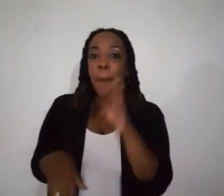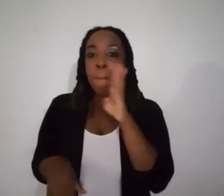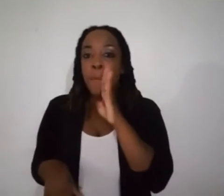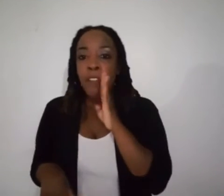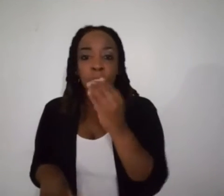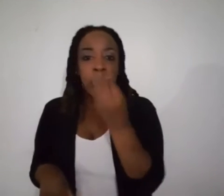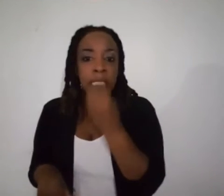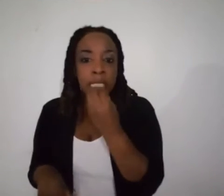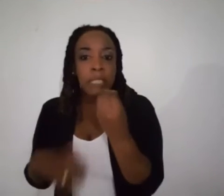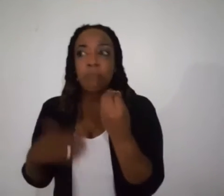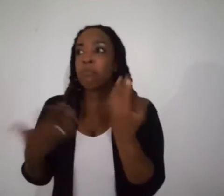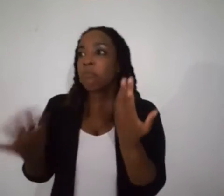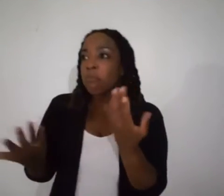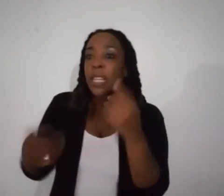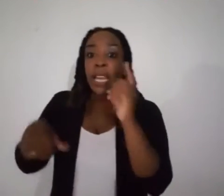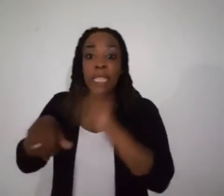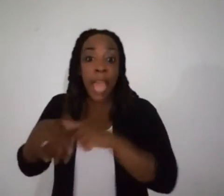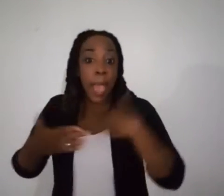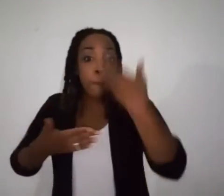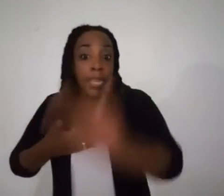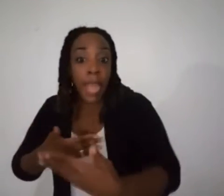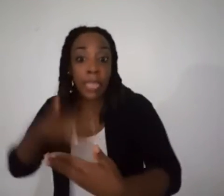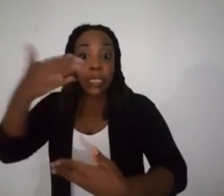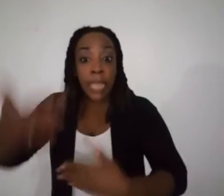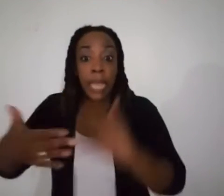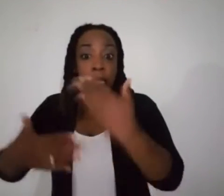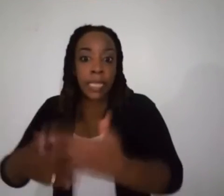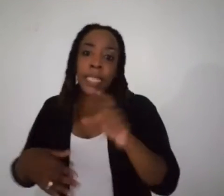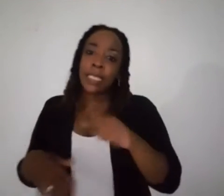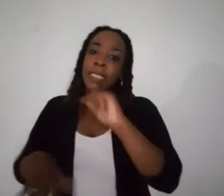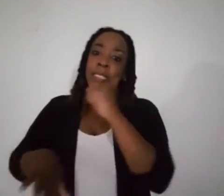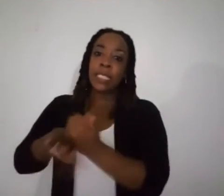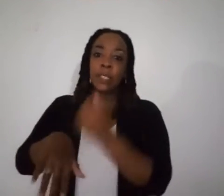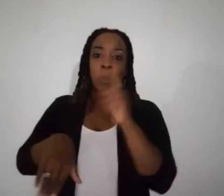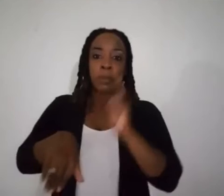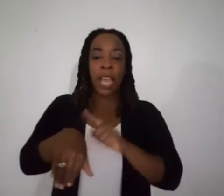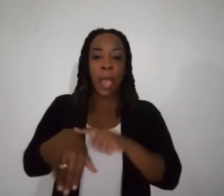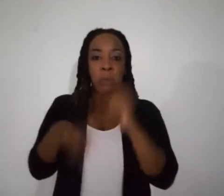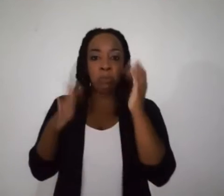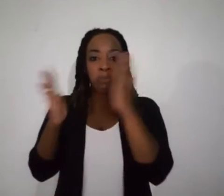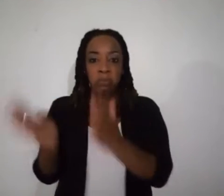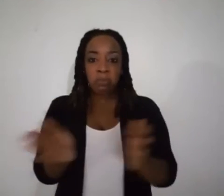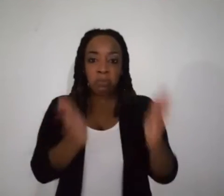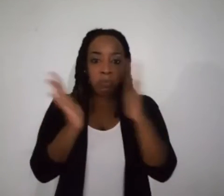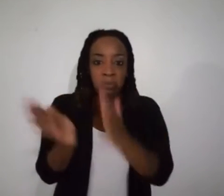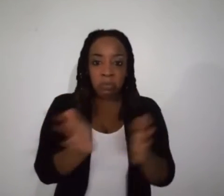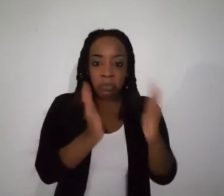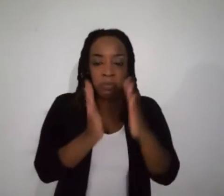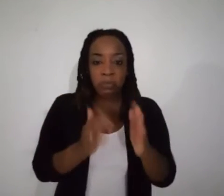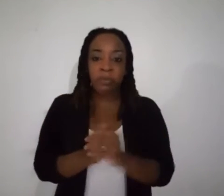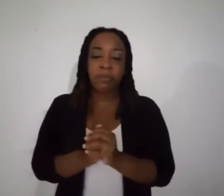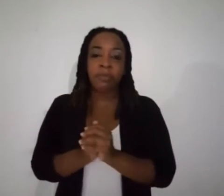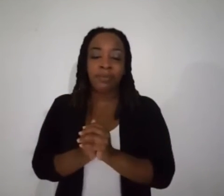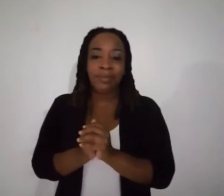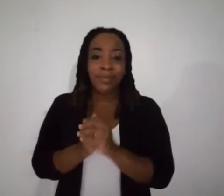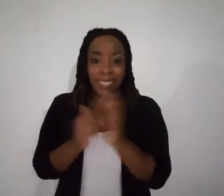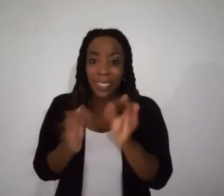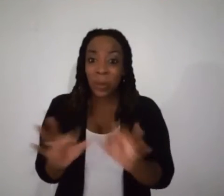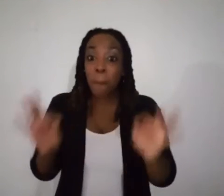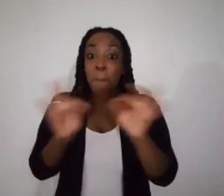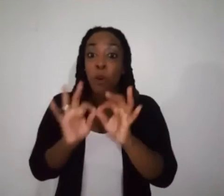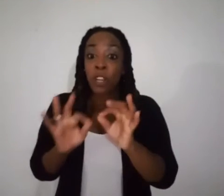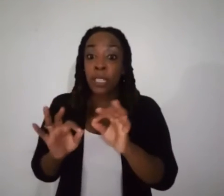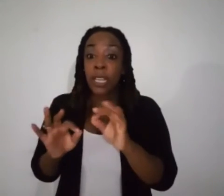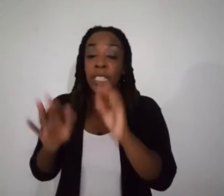up. And it's really good to make sure that the children know the timetable.